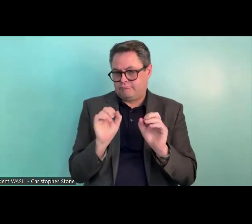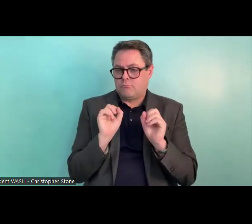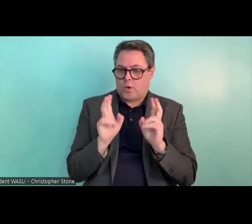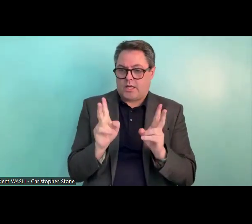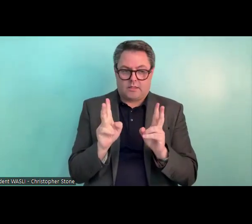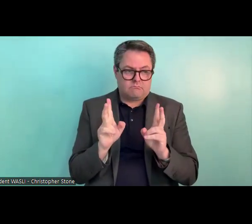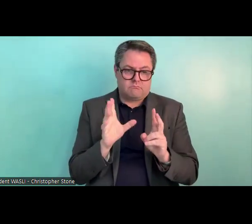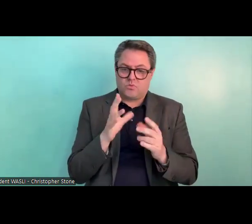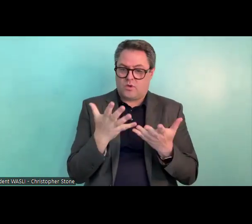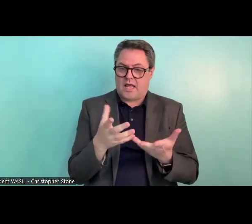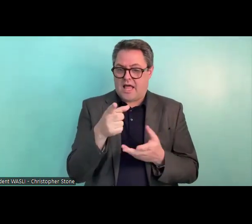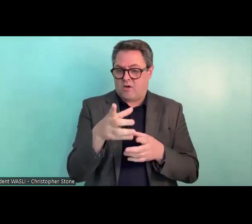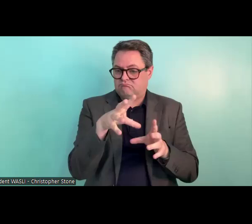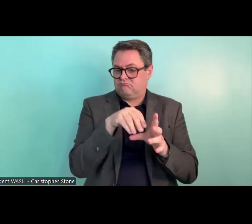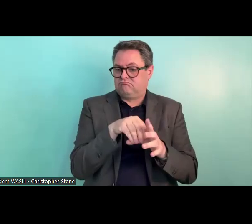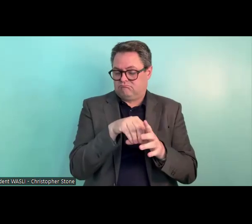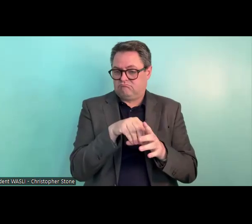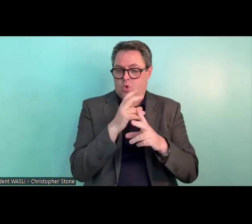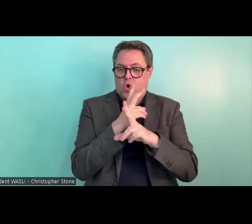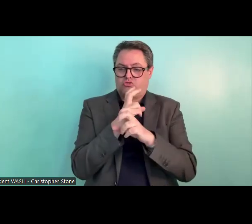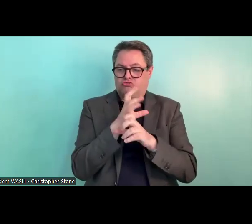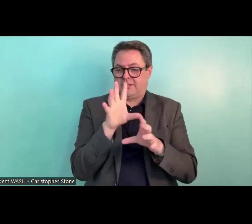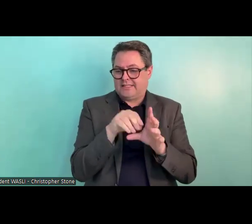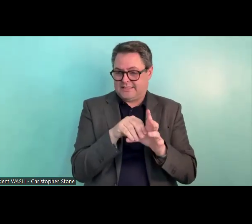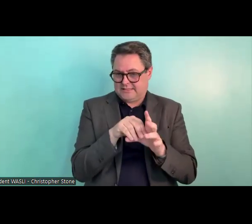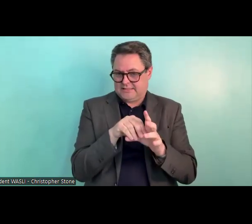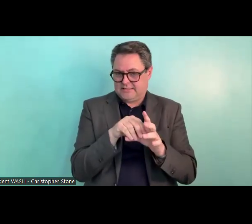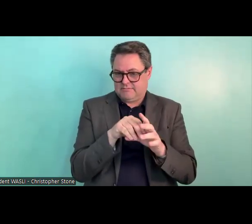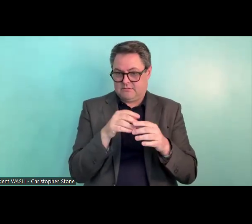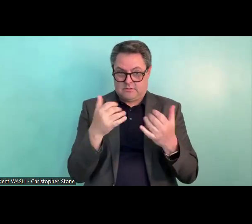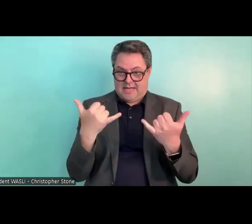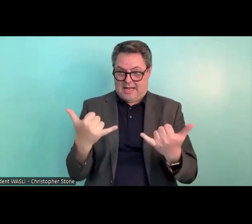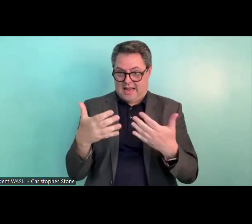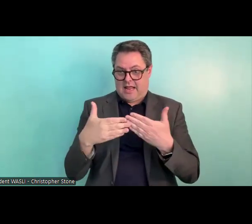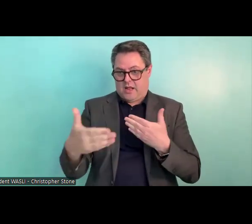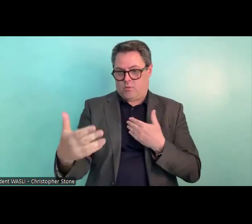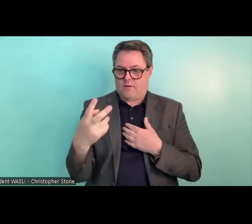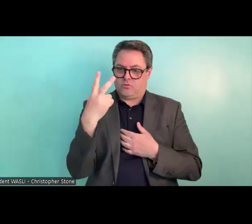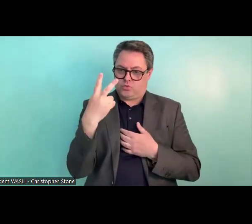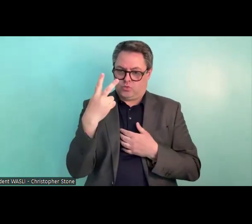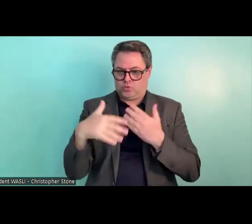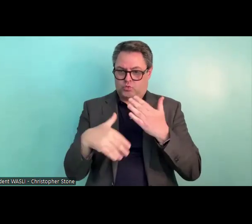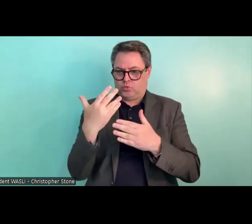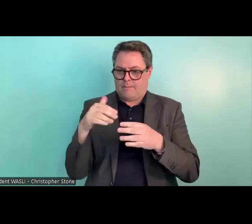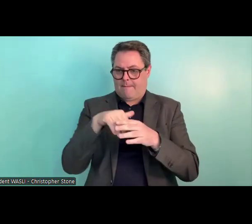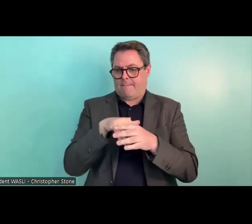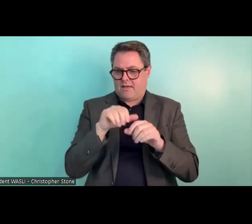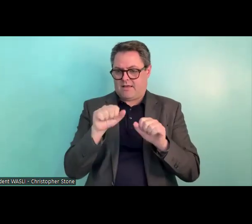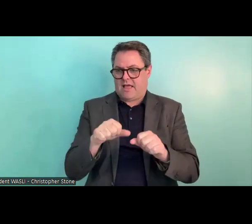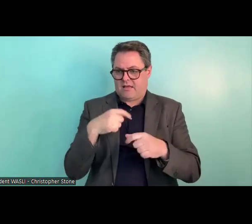16 previously, now there are 15, so it seems there are a similar number of people voting. So now Austria have been